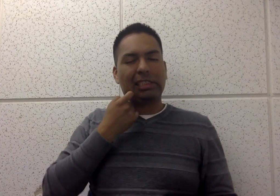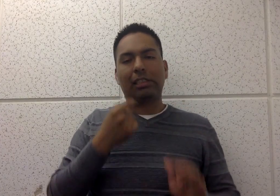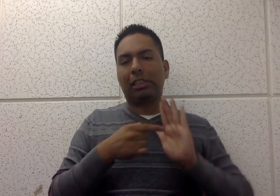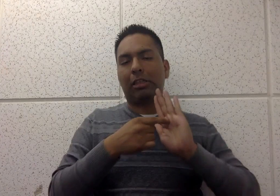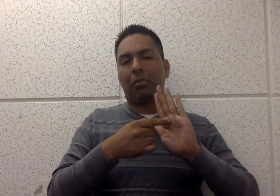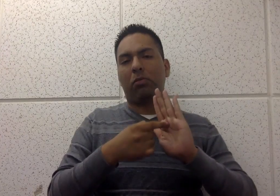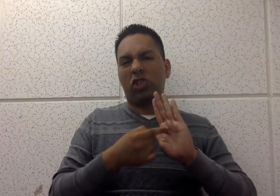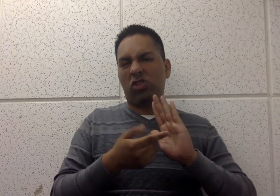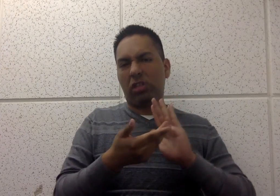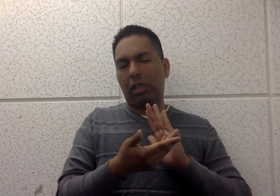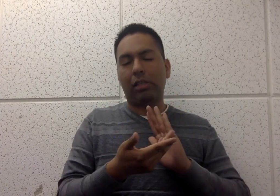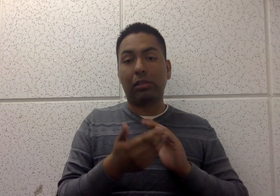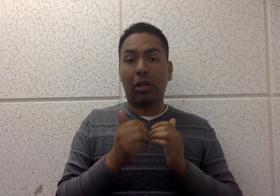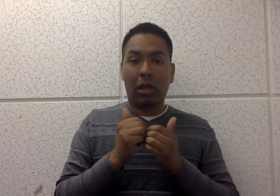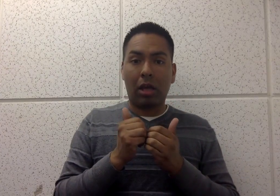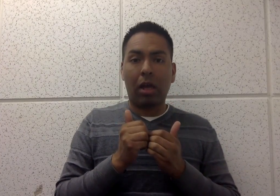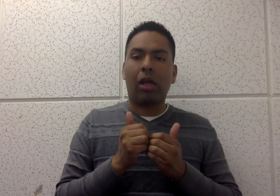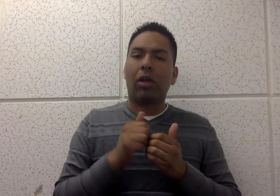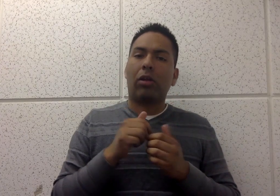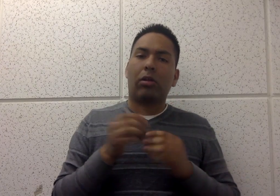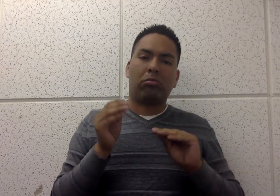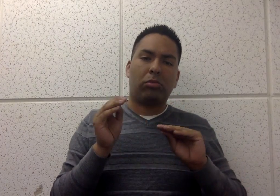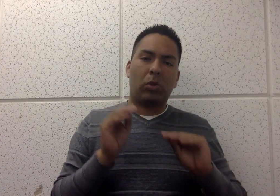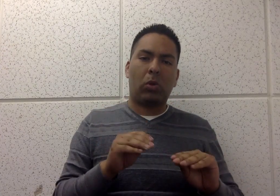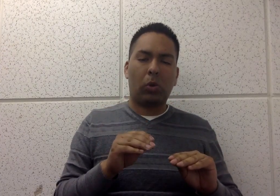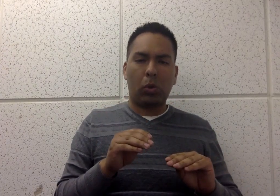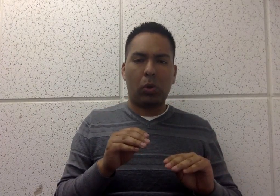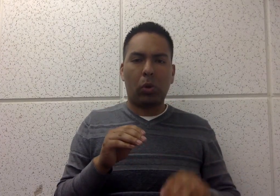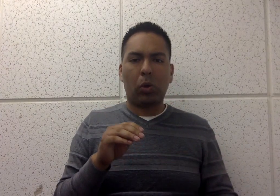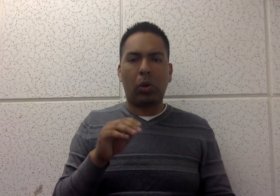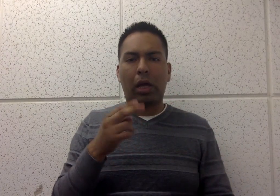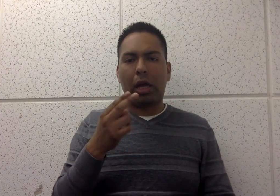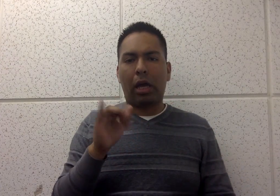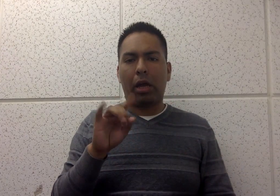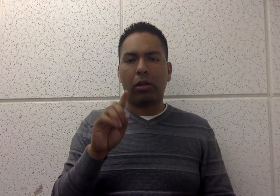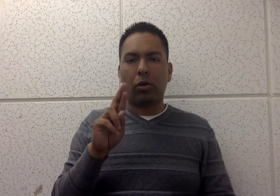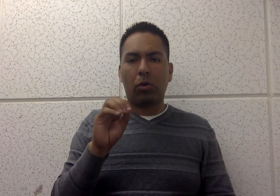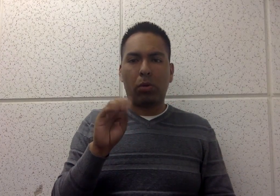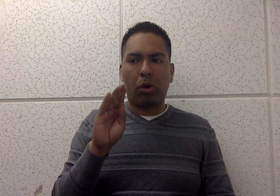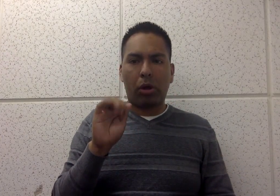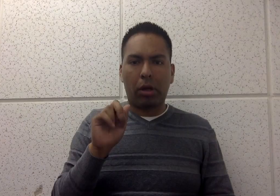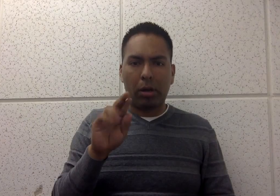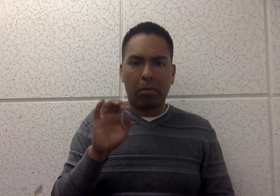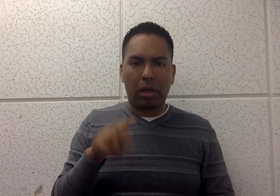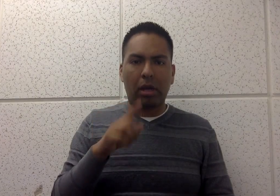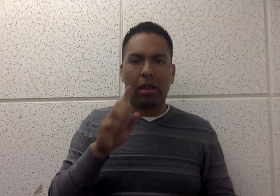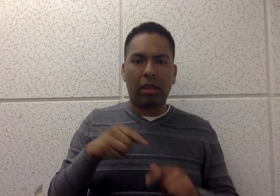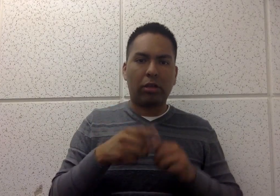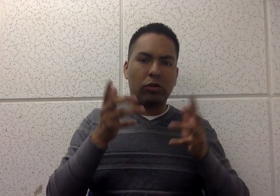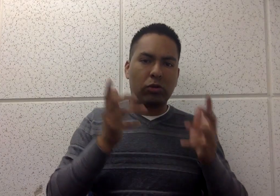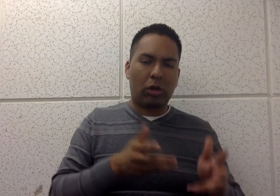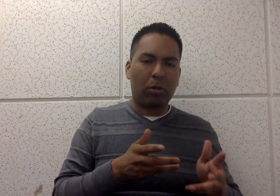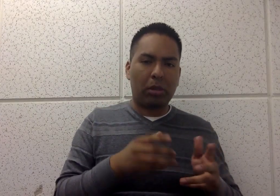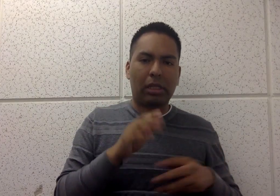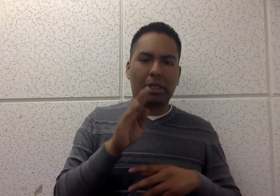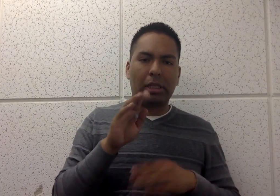this by putting extract of hydrocarbons on little glass beads and dropping the beads gently down into the nest entrance at the right